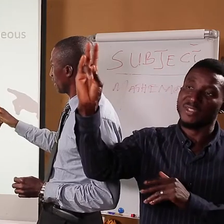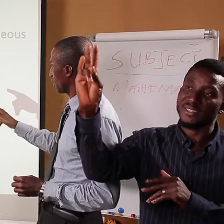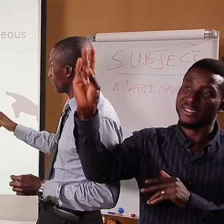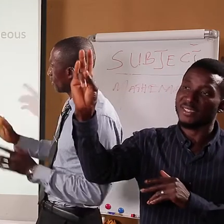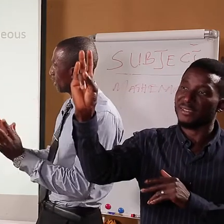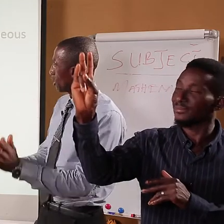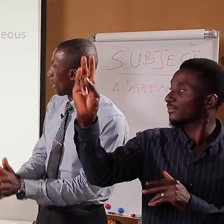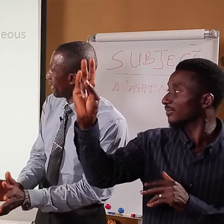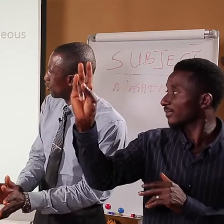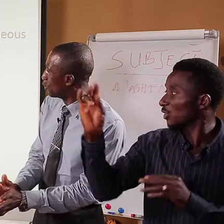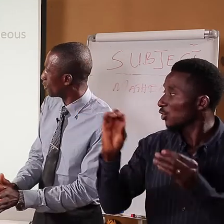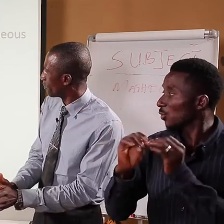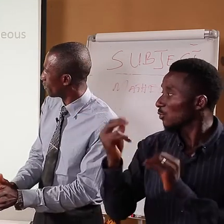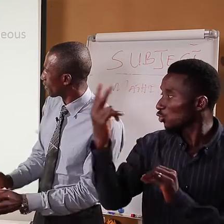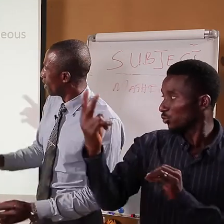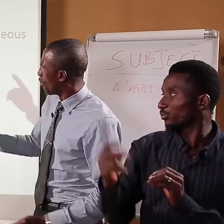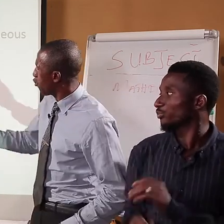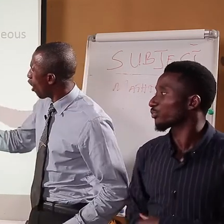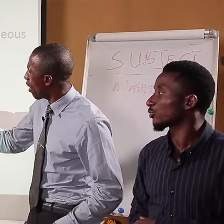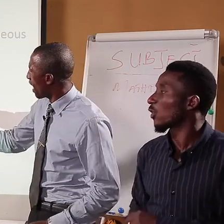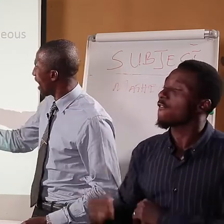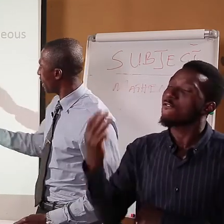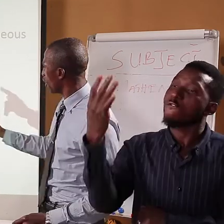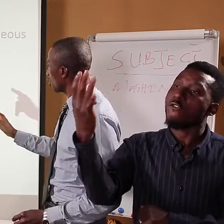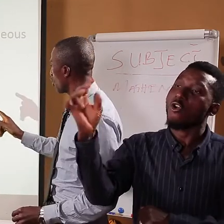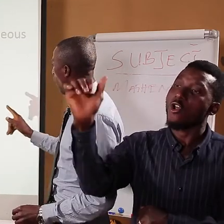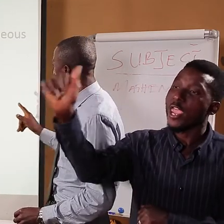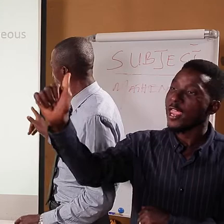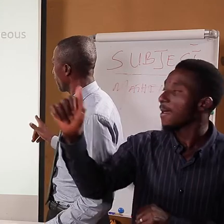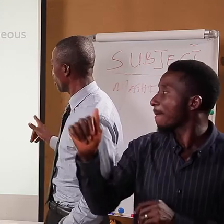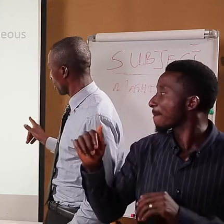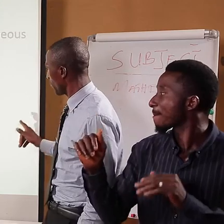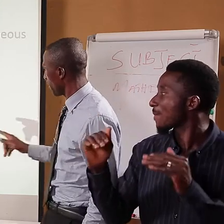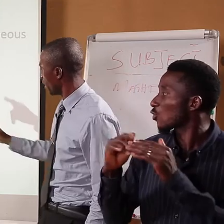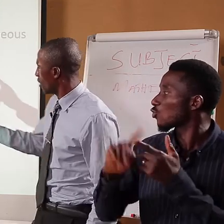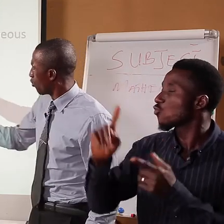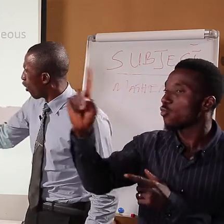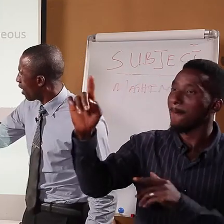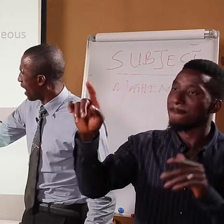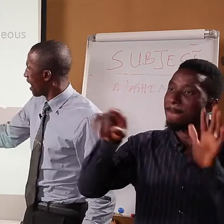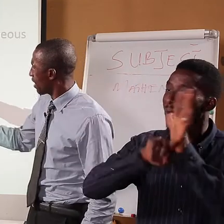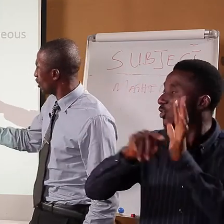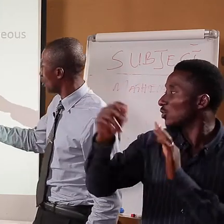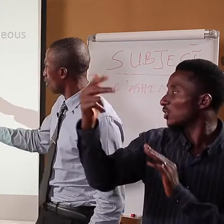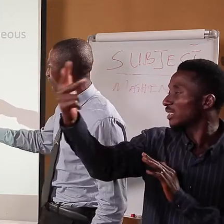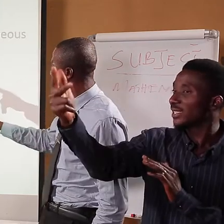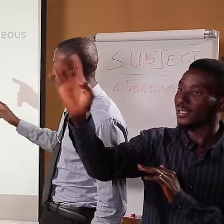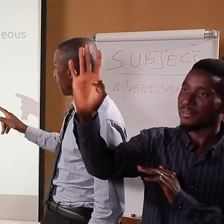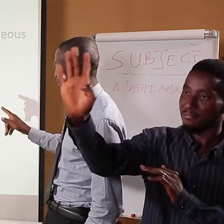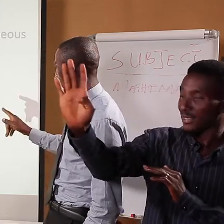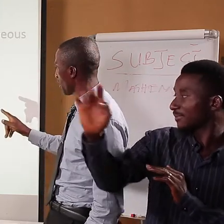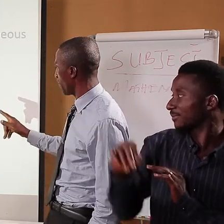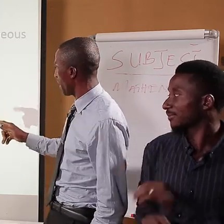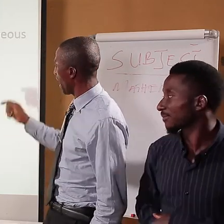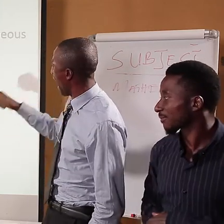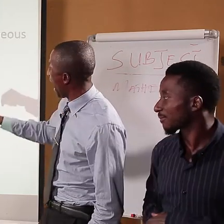to 17. Number 2, 4a equals to 1 minus 3b. 4a equals to 1